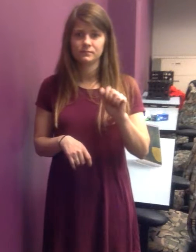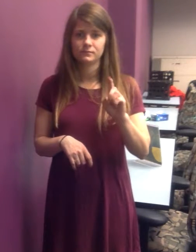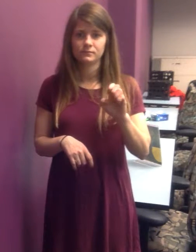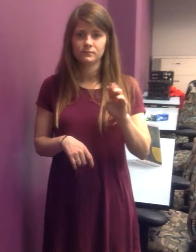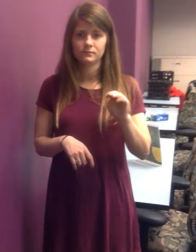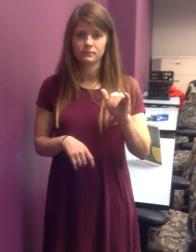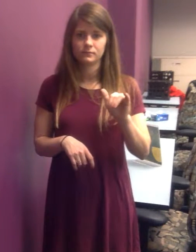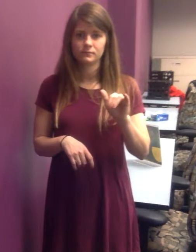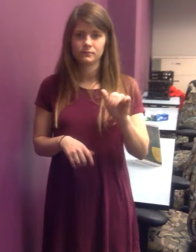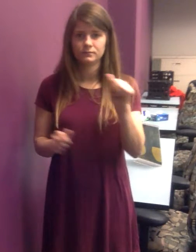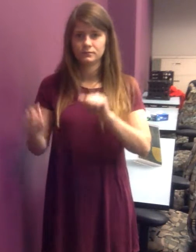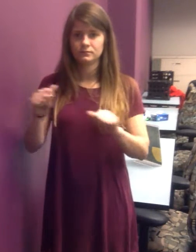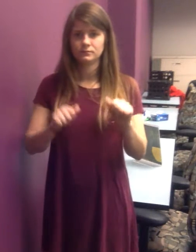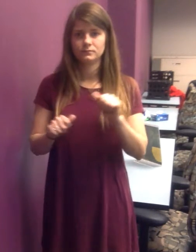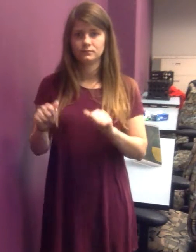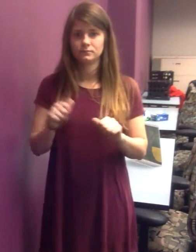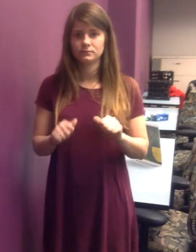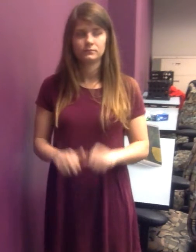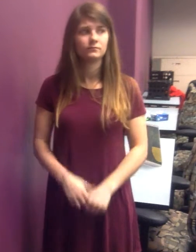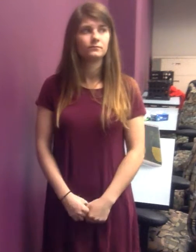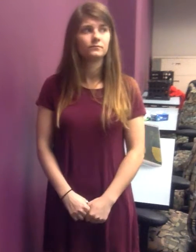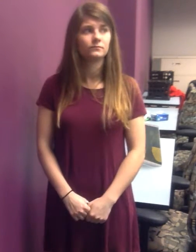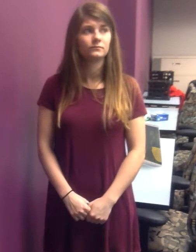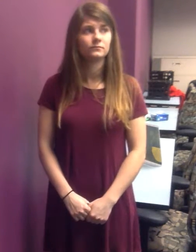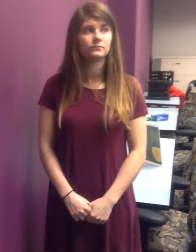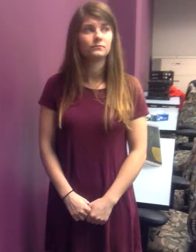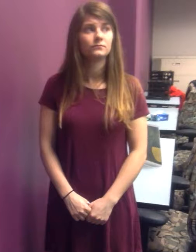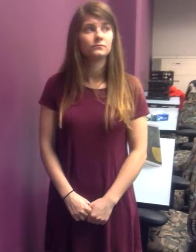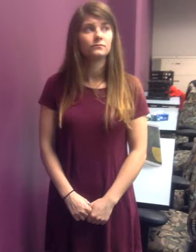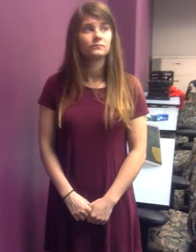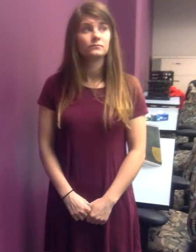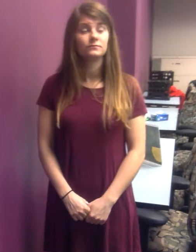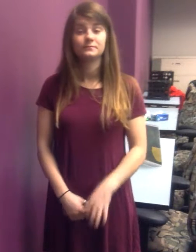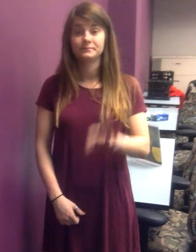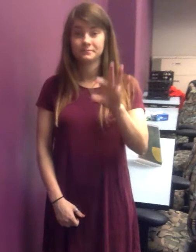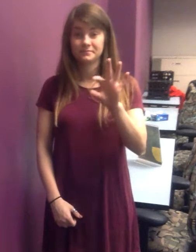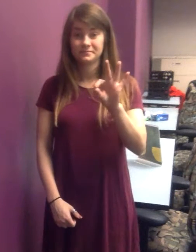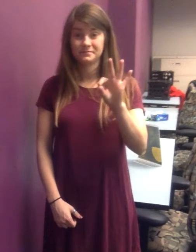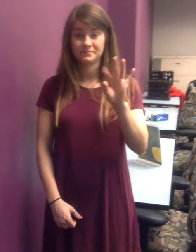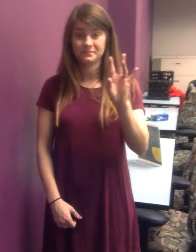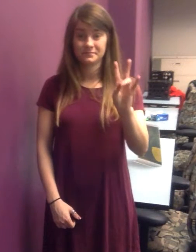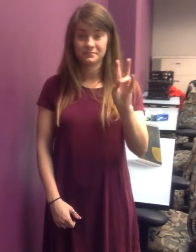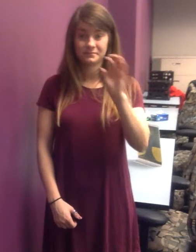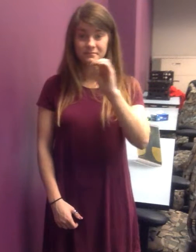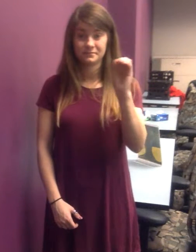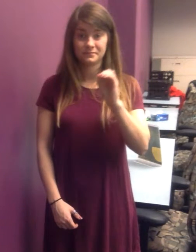climate change, and a subsequent study showed 97% of active climate scientists agreed. What's